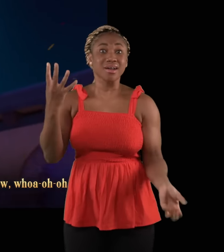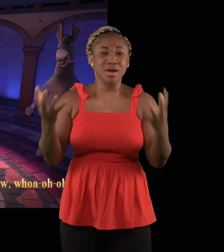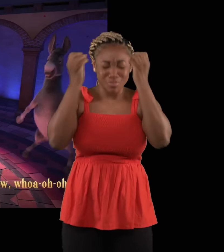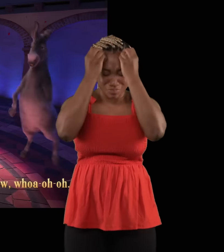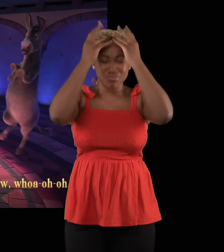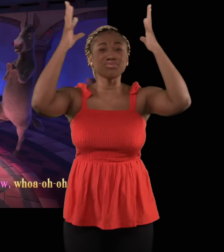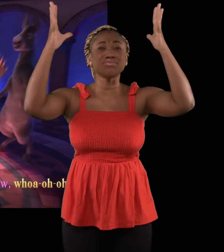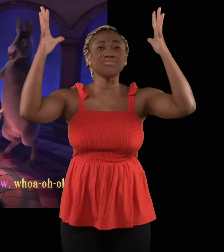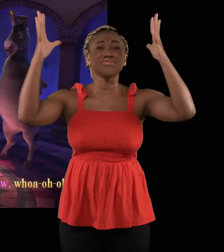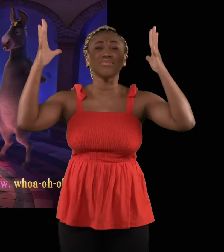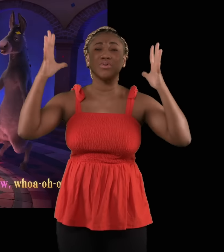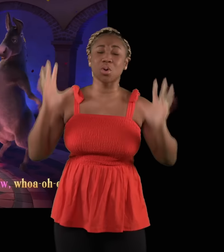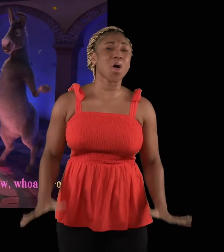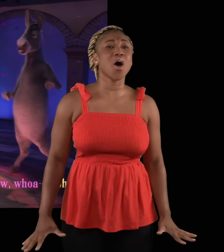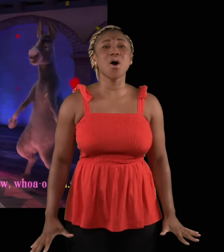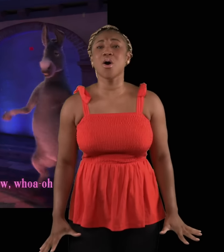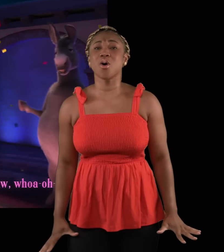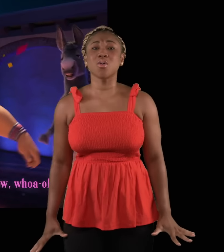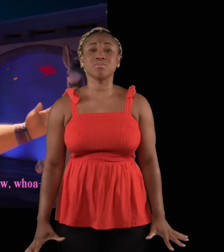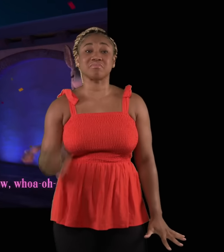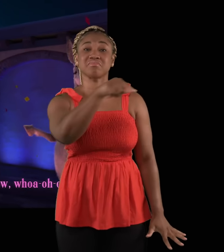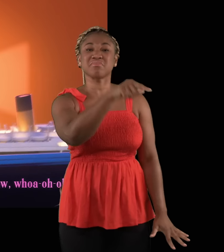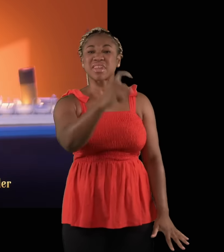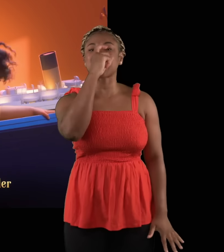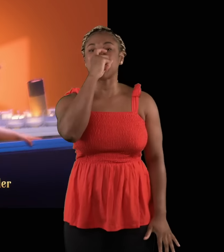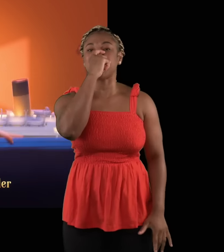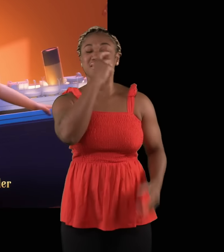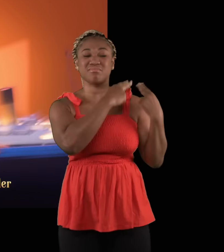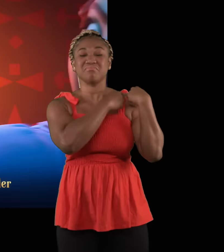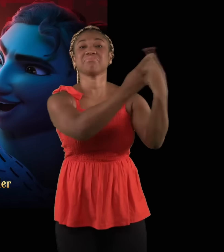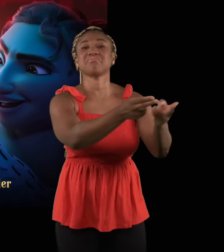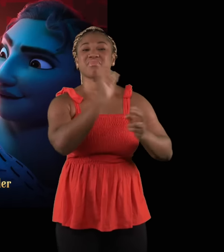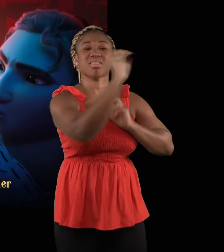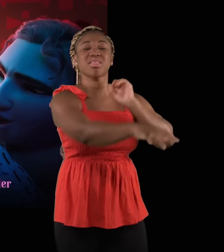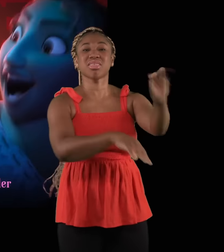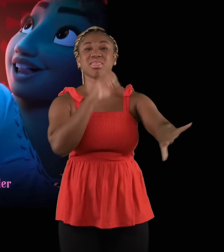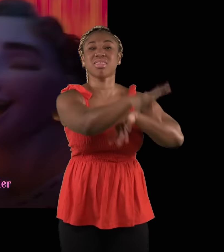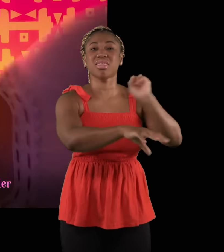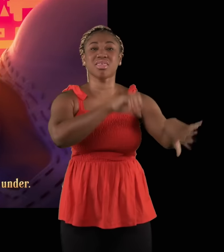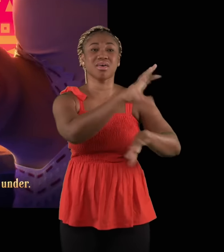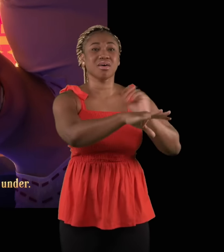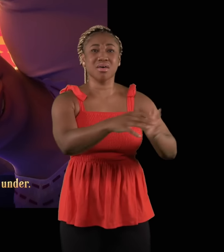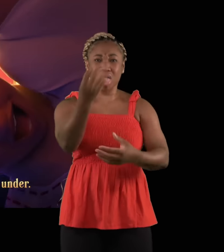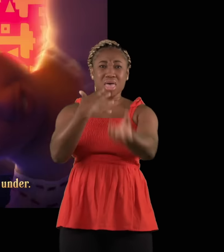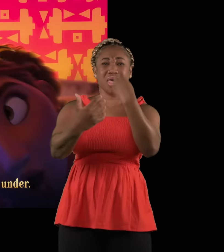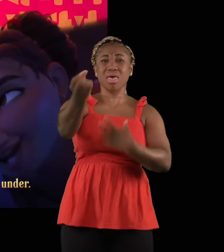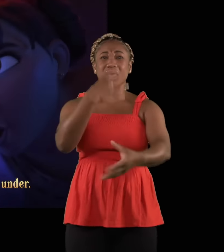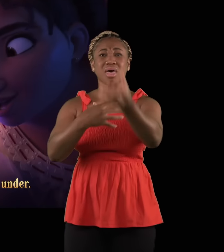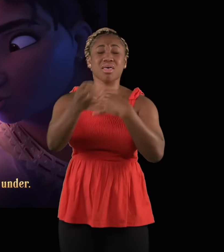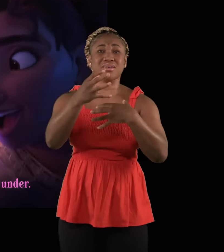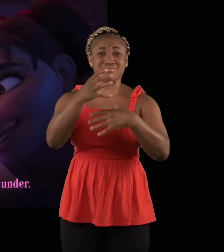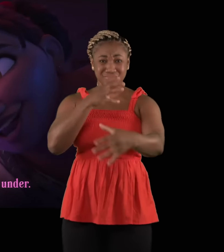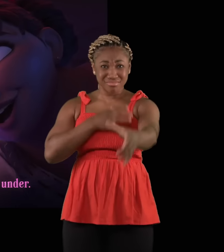tick, tick. Till it's ready to blow. Whoa. Give it to your sister. And never wonder. If the same pressure